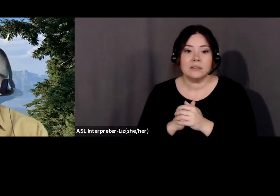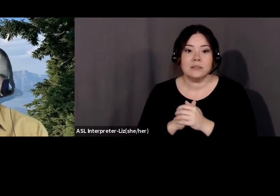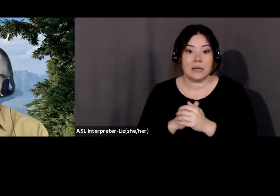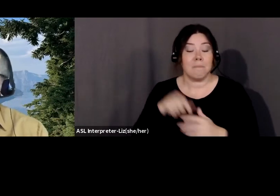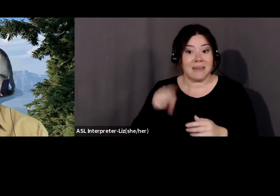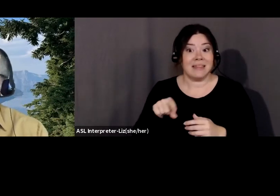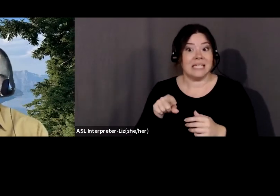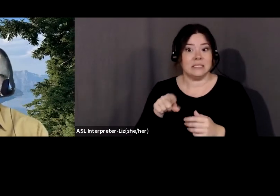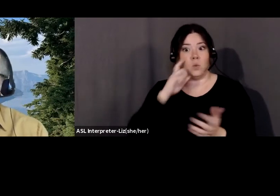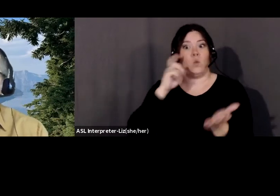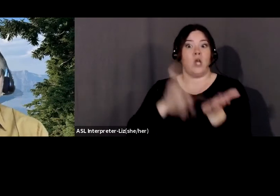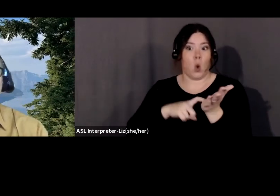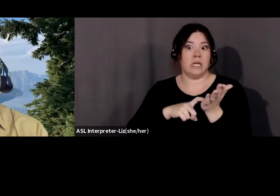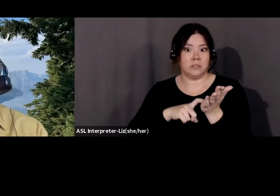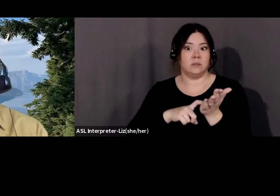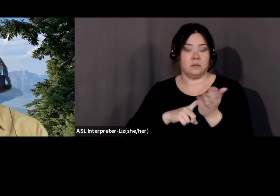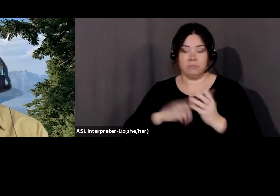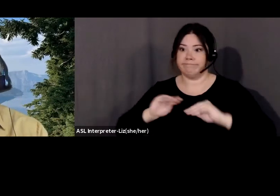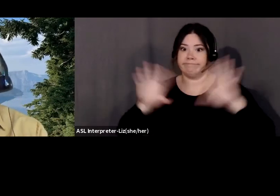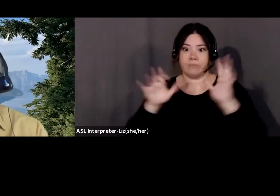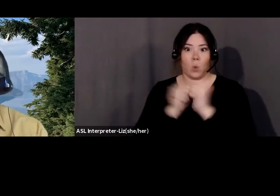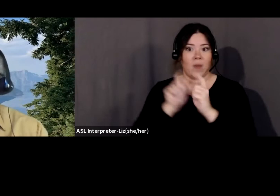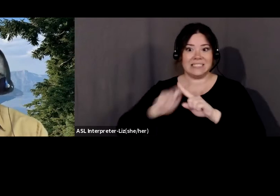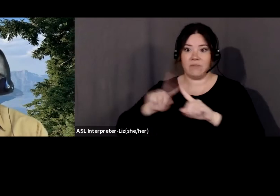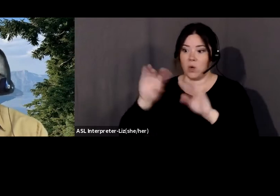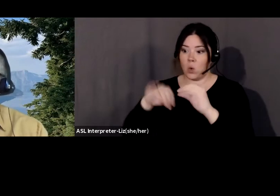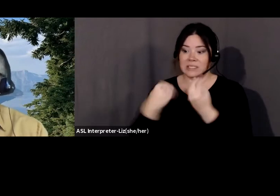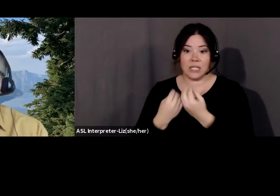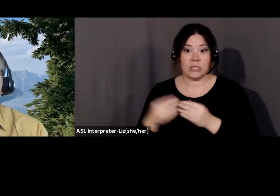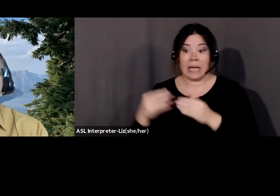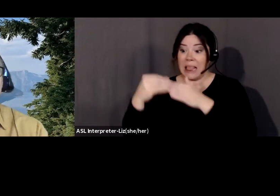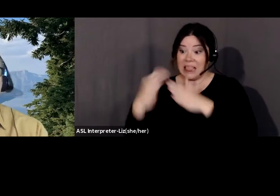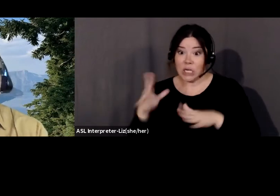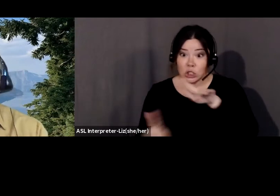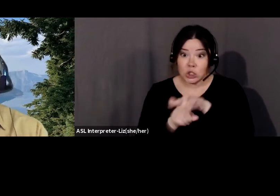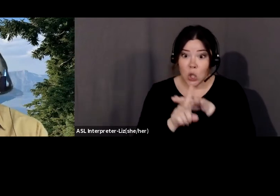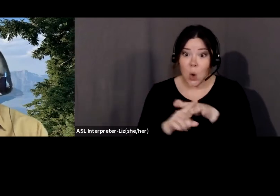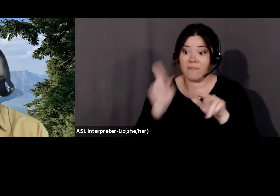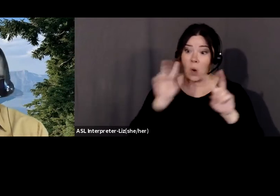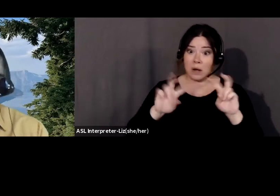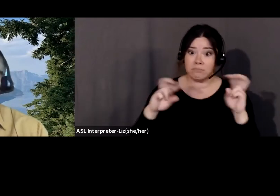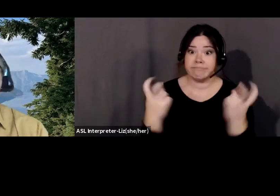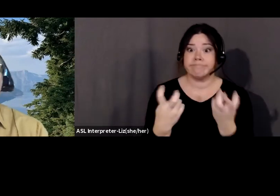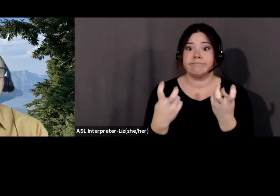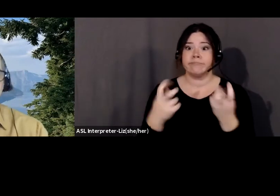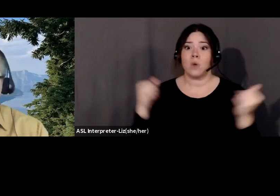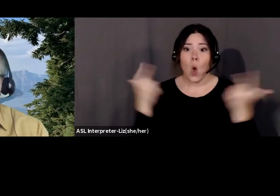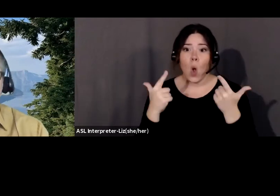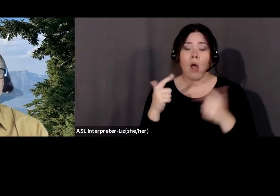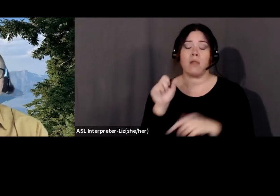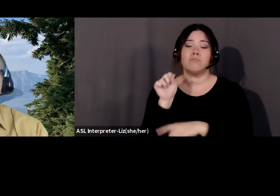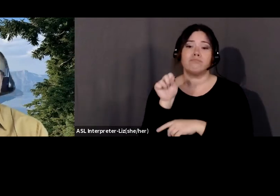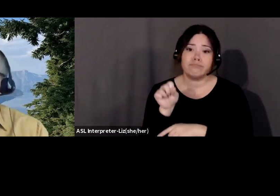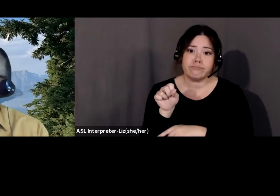up with different types of organizations. When we had leaders come sit around a table and everybody just nodded